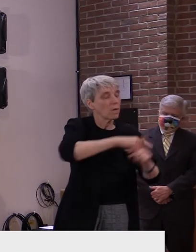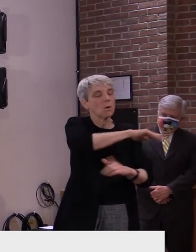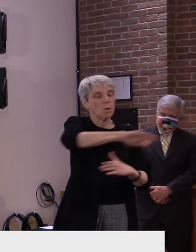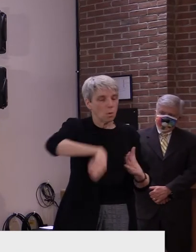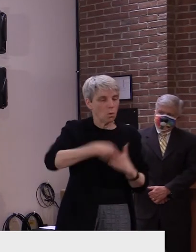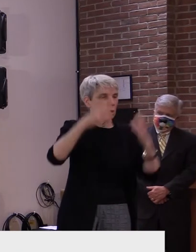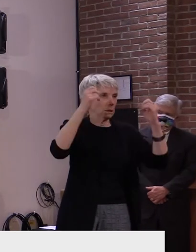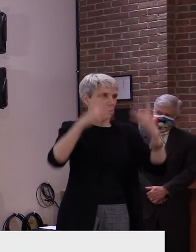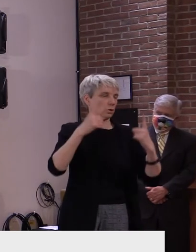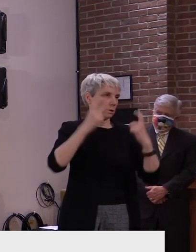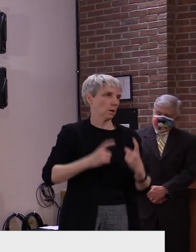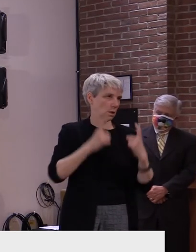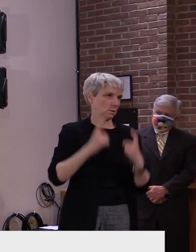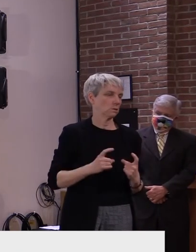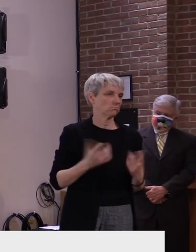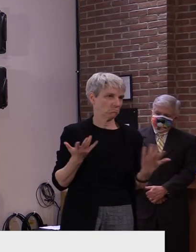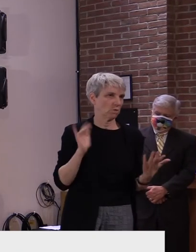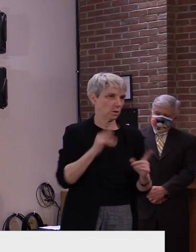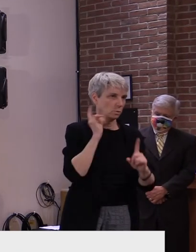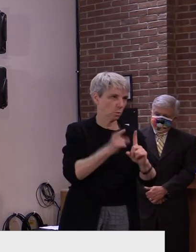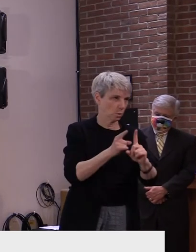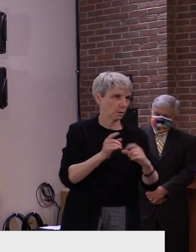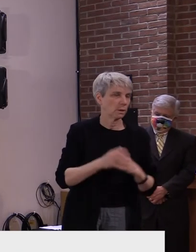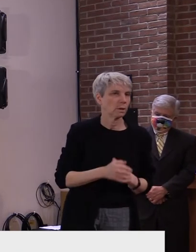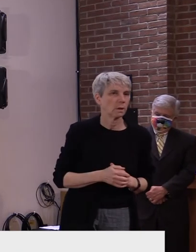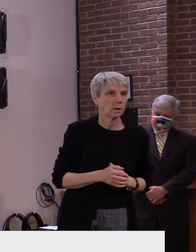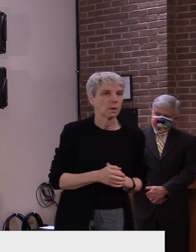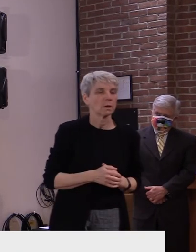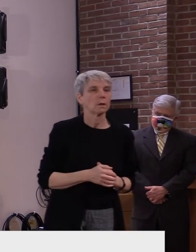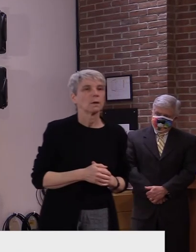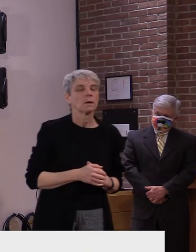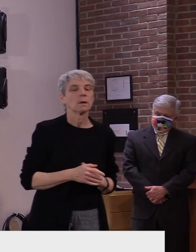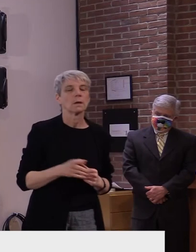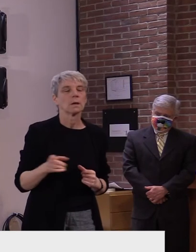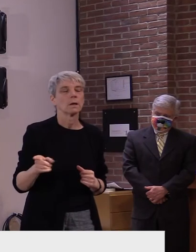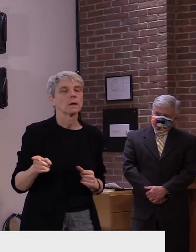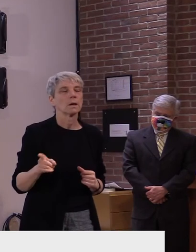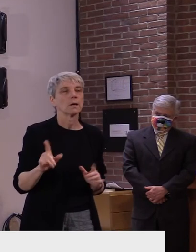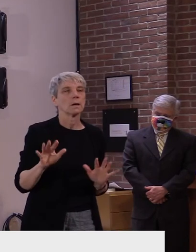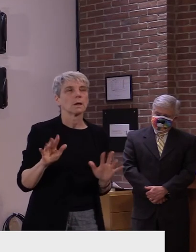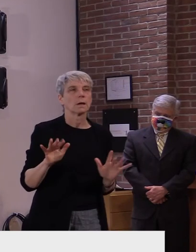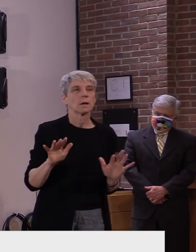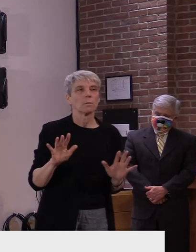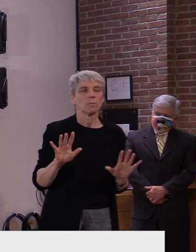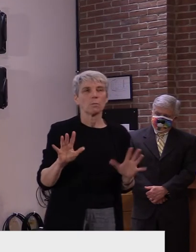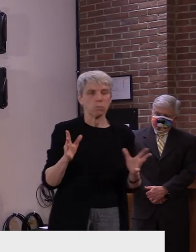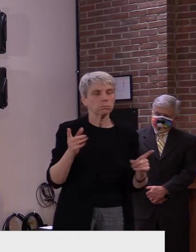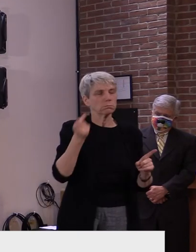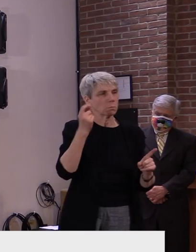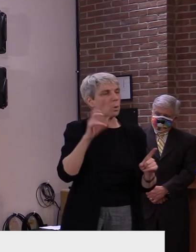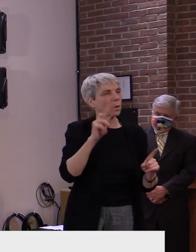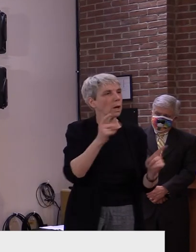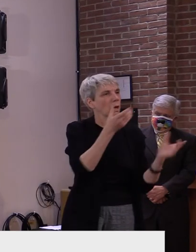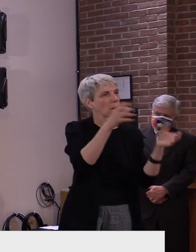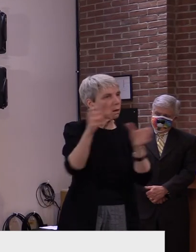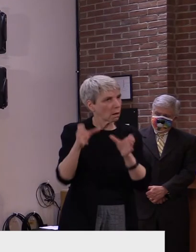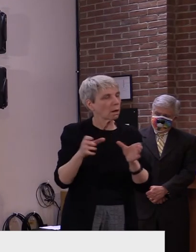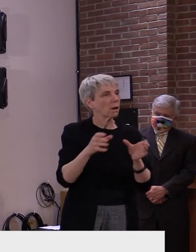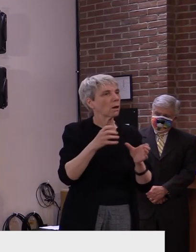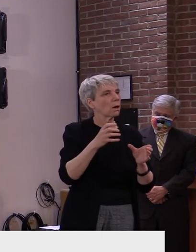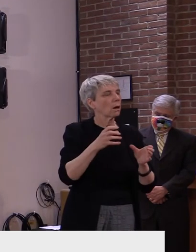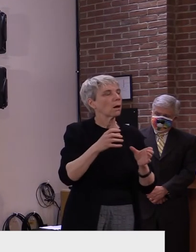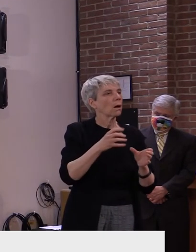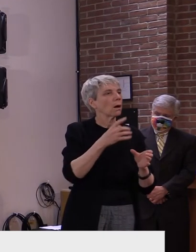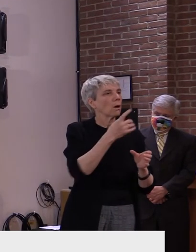that's the bottom line i i guess my question is are you going to tackle the state by dividing it